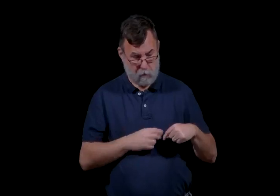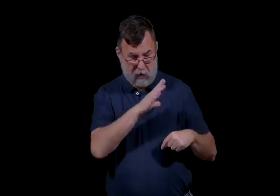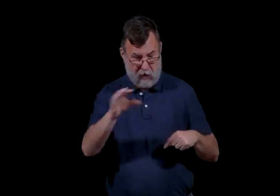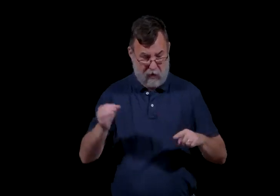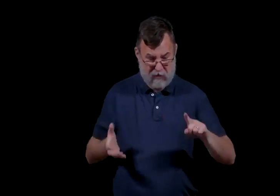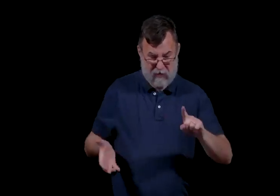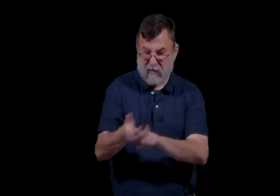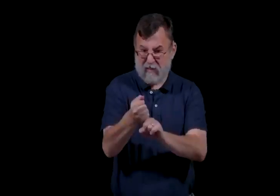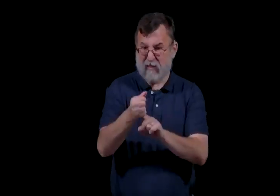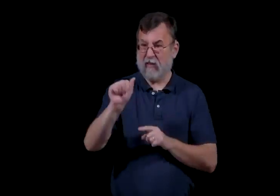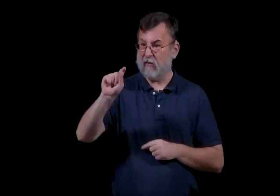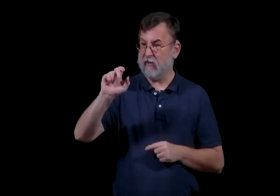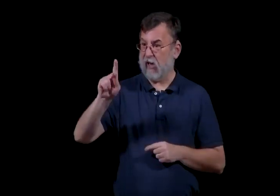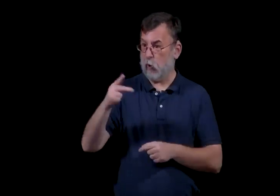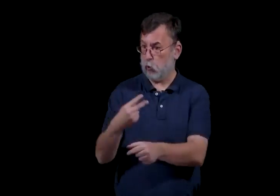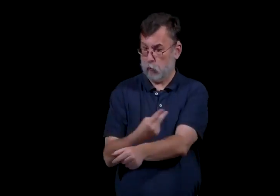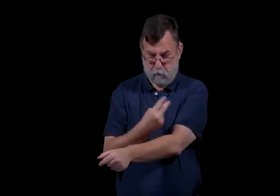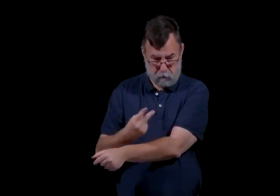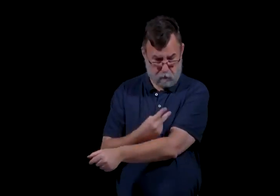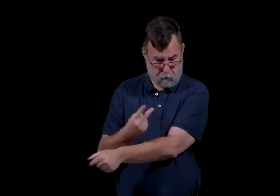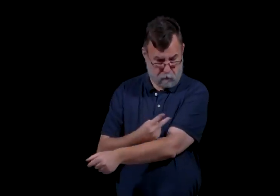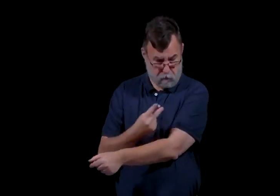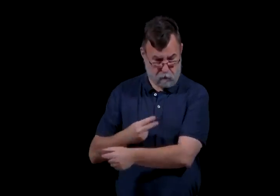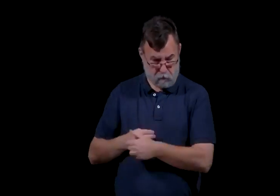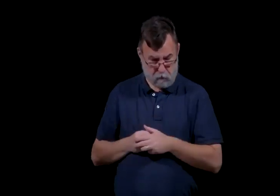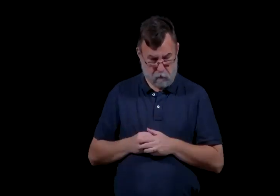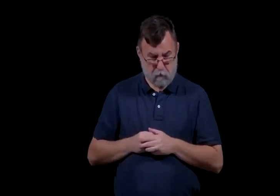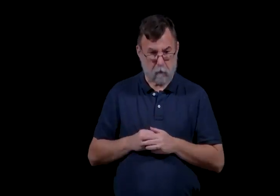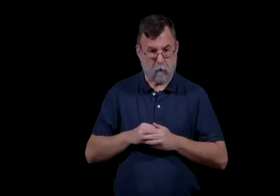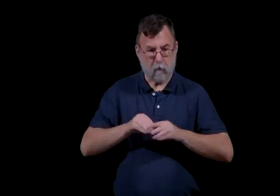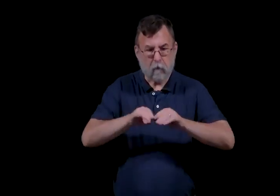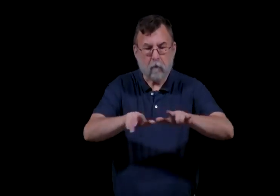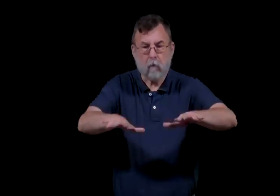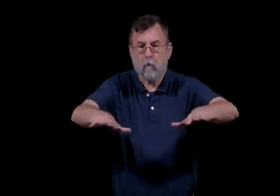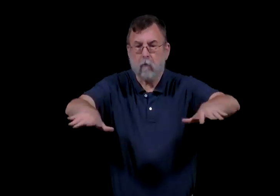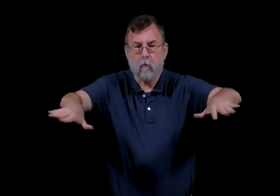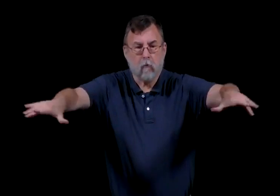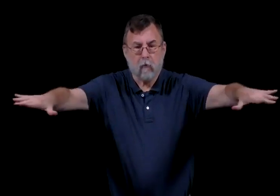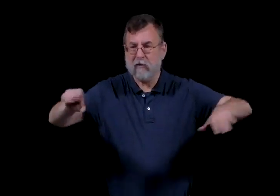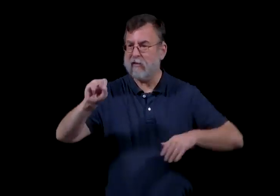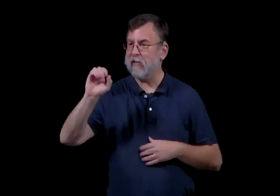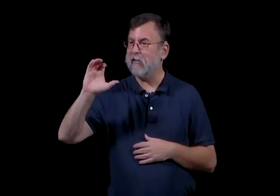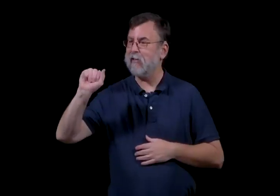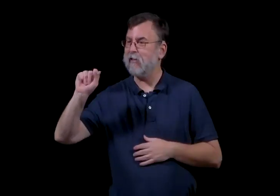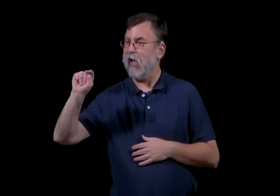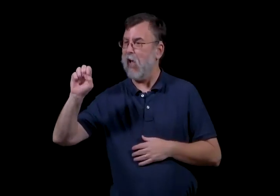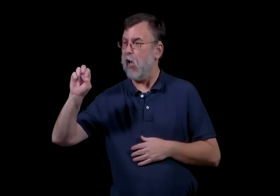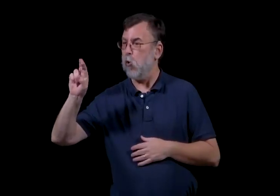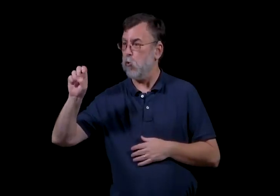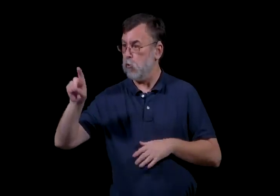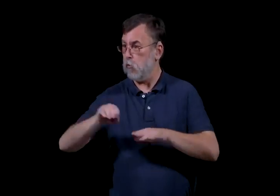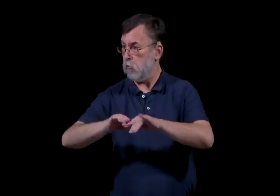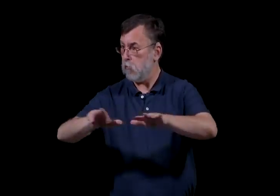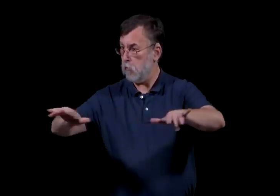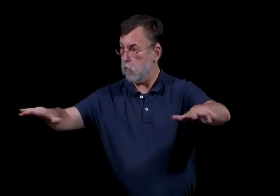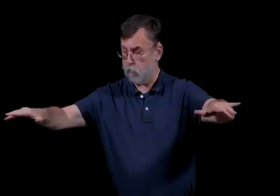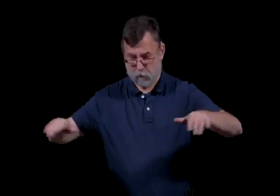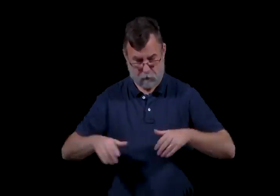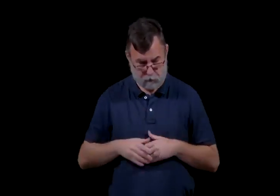when he sees a wolf coming, he runs away and leaves the sheep alone. And the wolf attacks the sheep